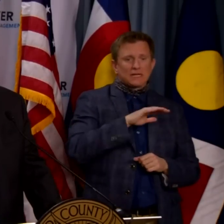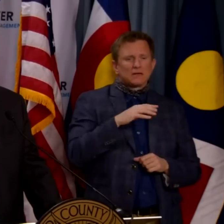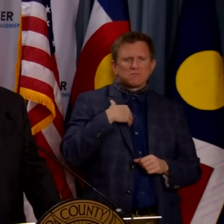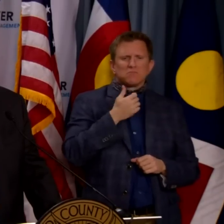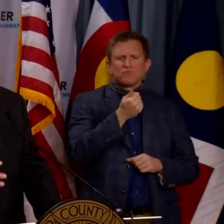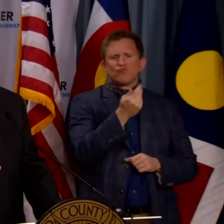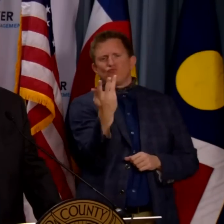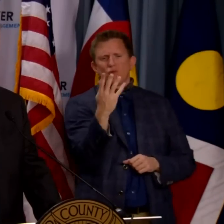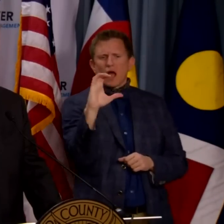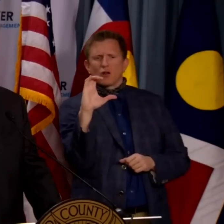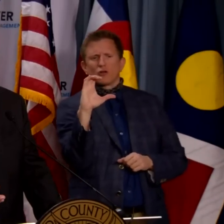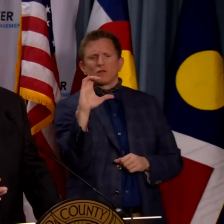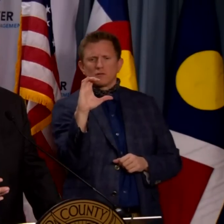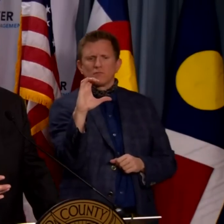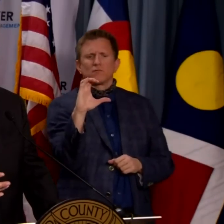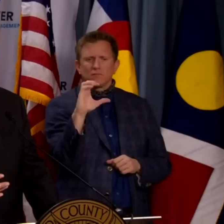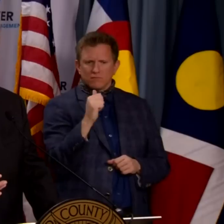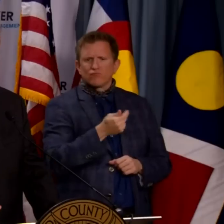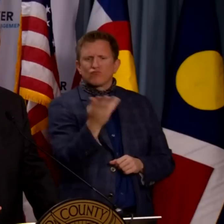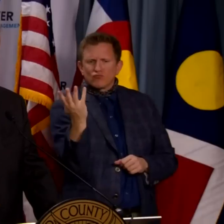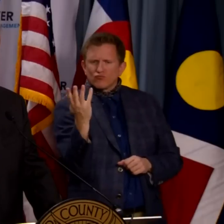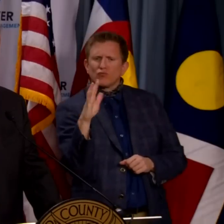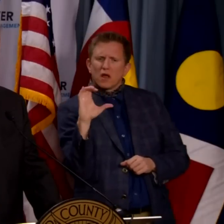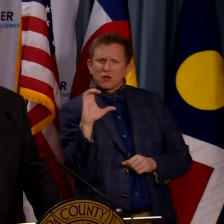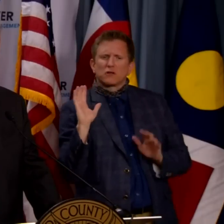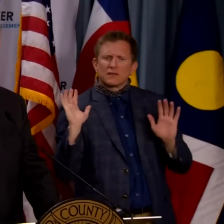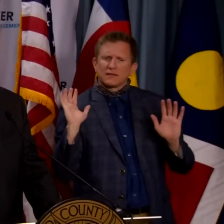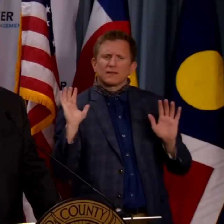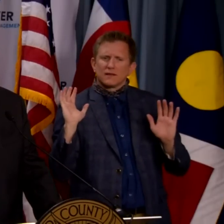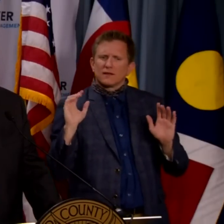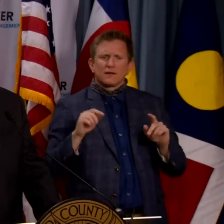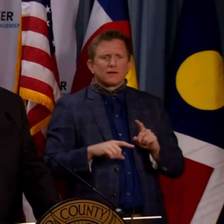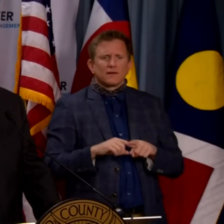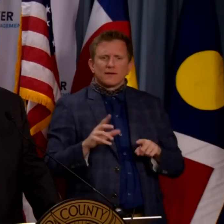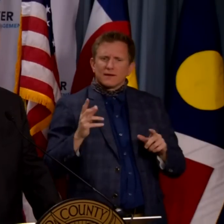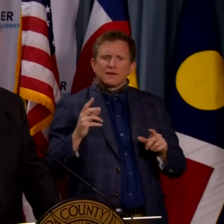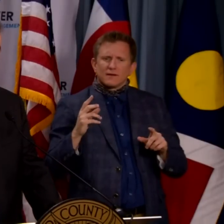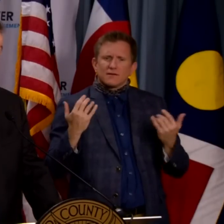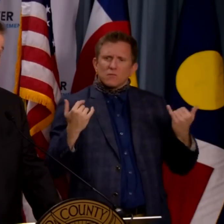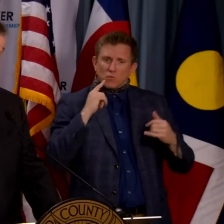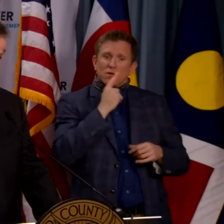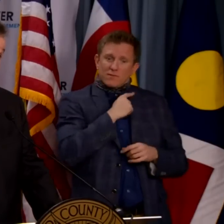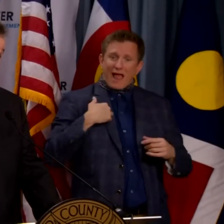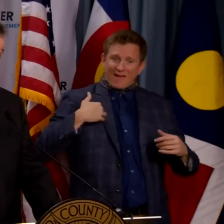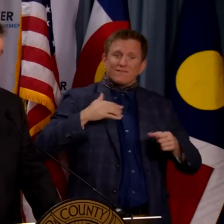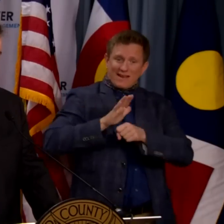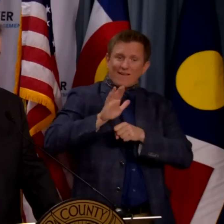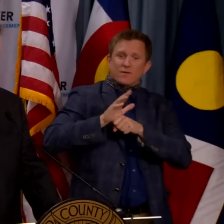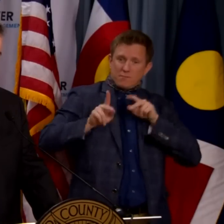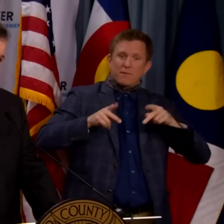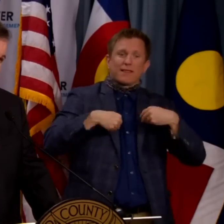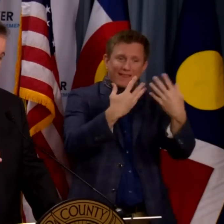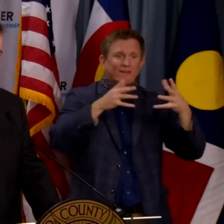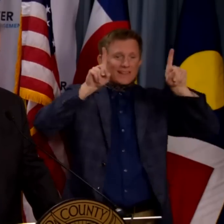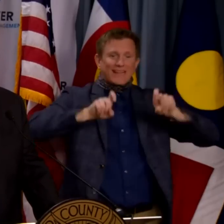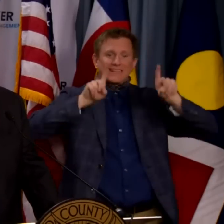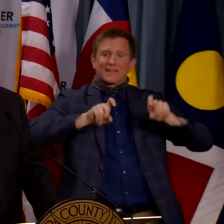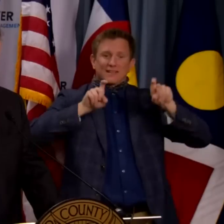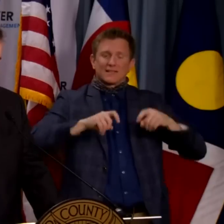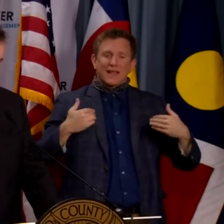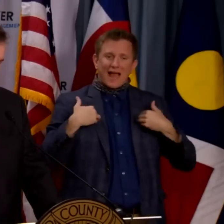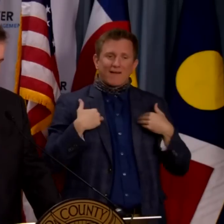I believe the question is, where are we? And I don't know that I have, I don't have an update today. I haven't looked at those numbers yet. When I